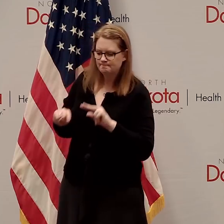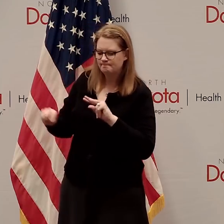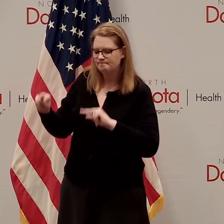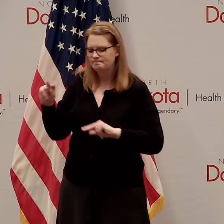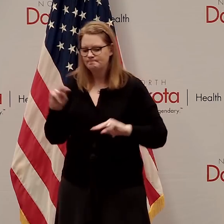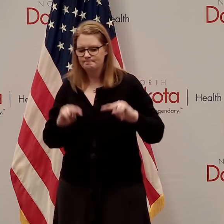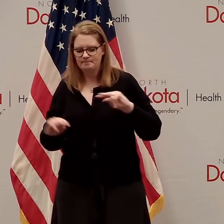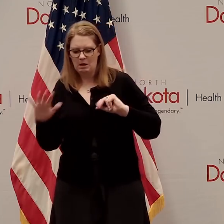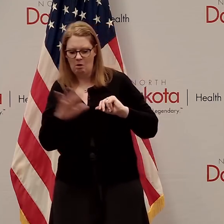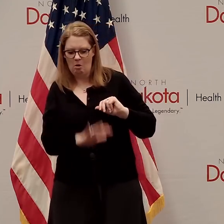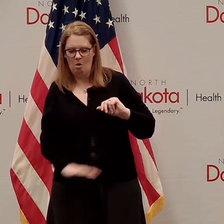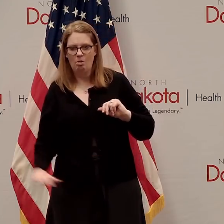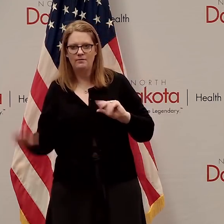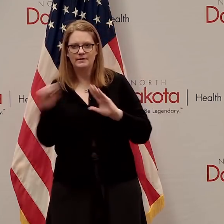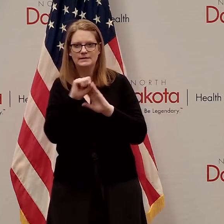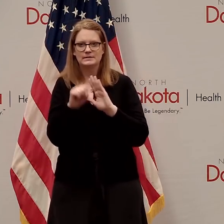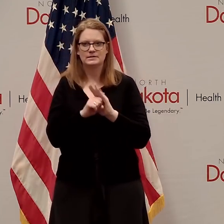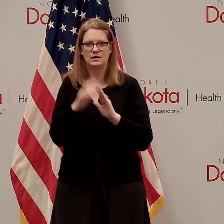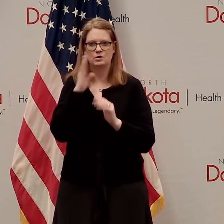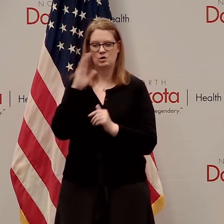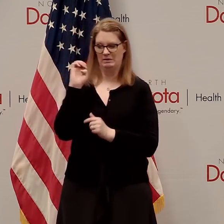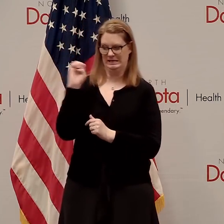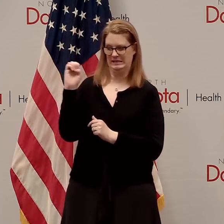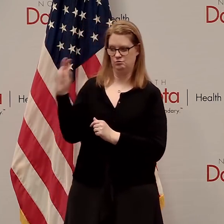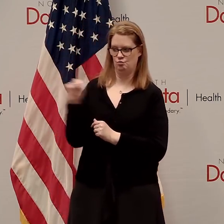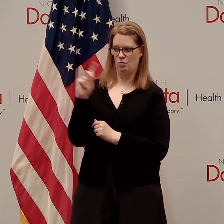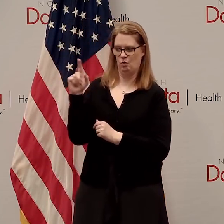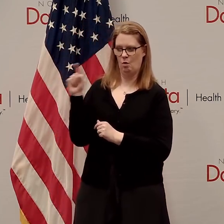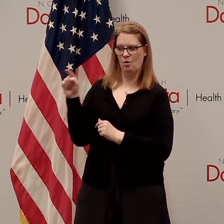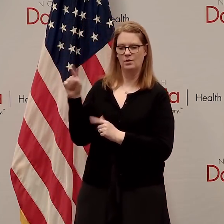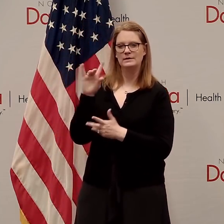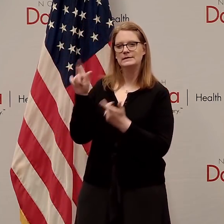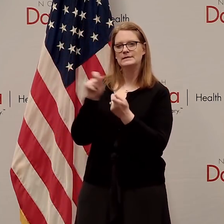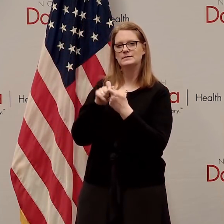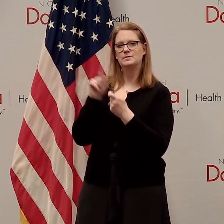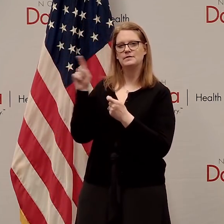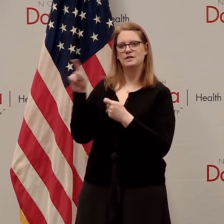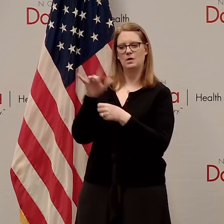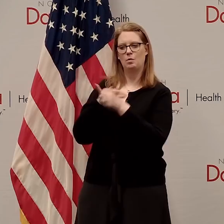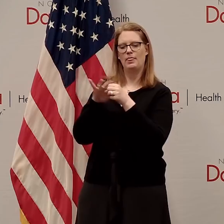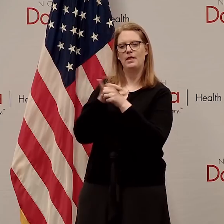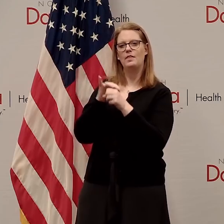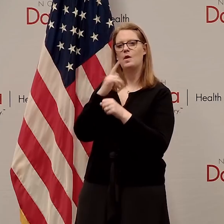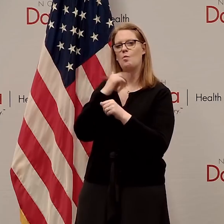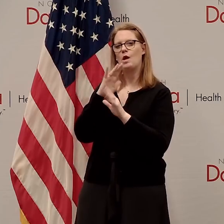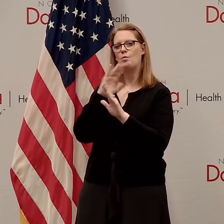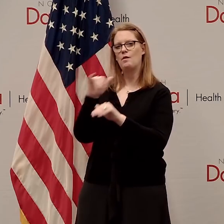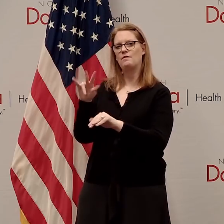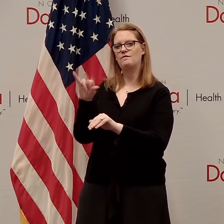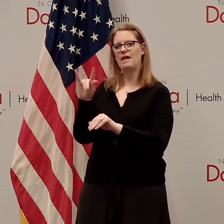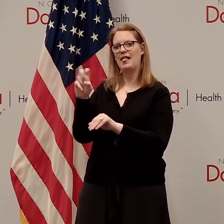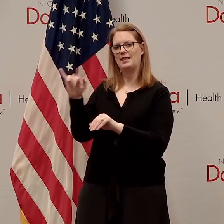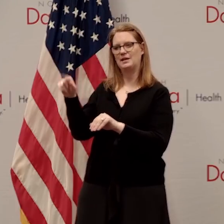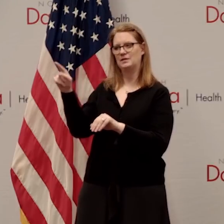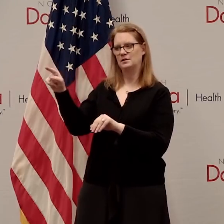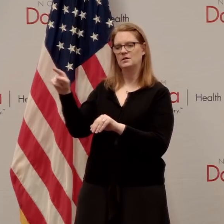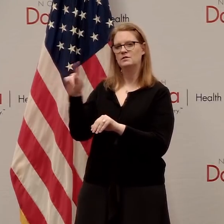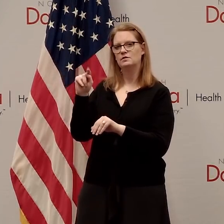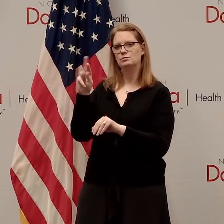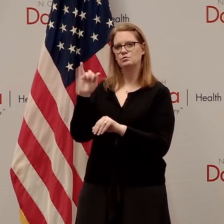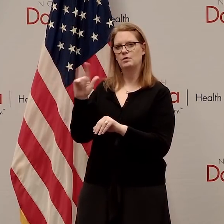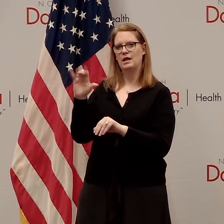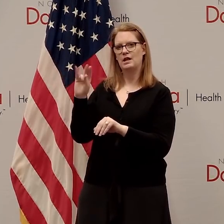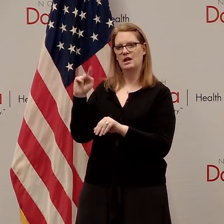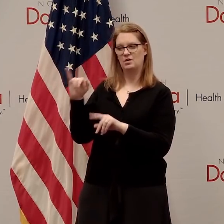aware of the current flooding challenges, primarily in eastern North Dakota, particularly within the Red River Valley, as the governor mentioned, from Trail